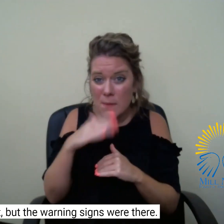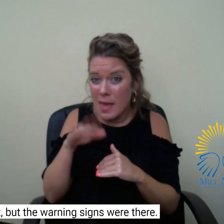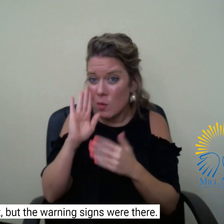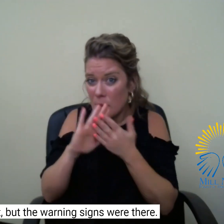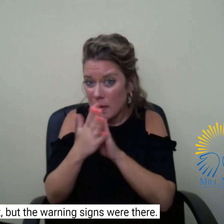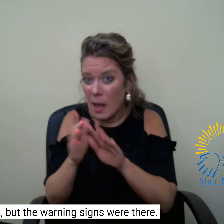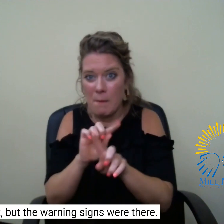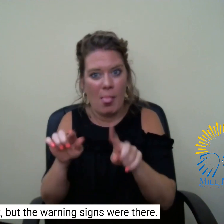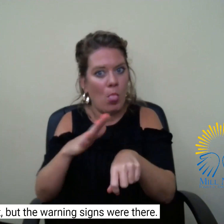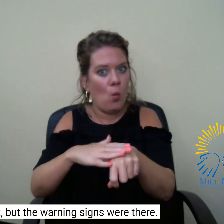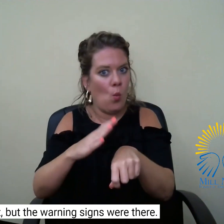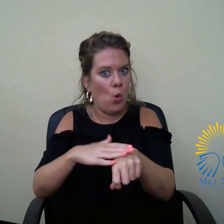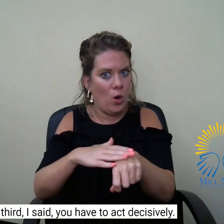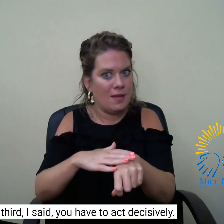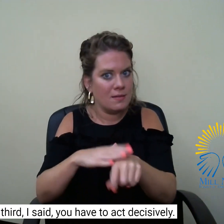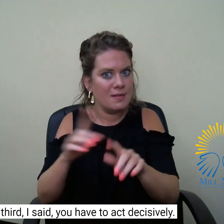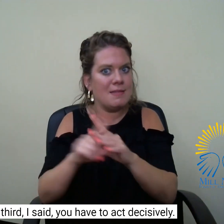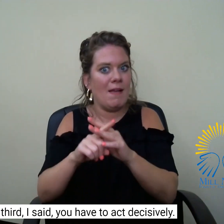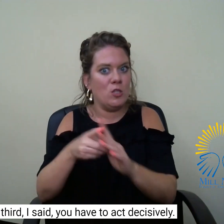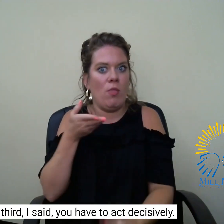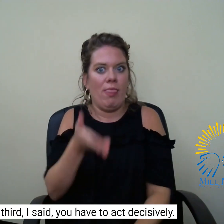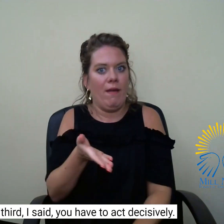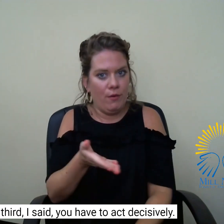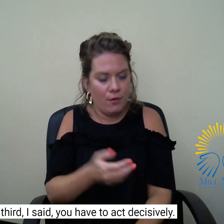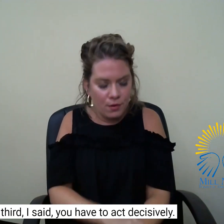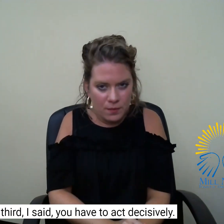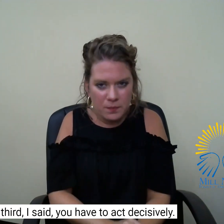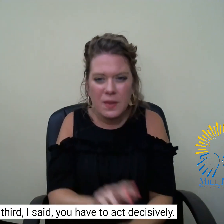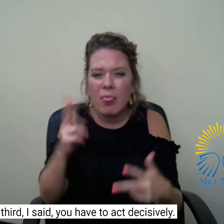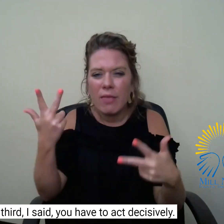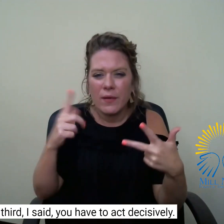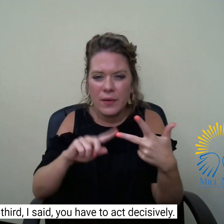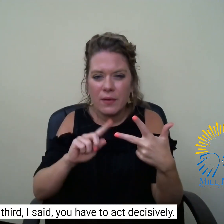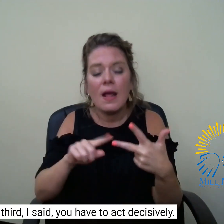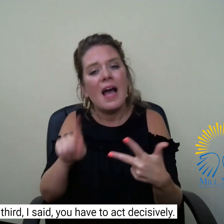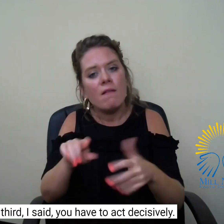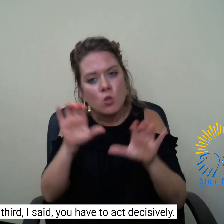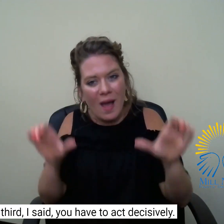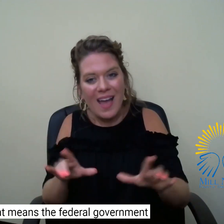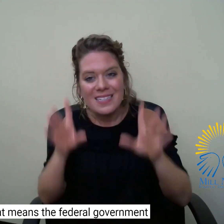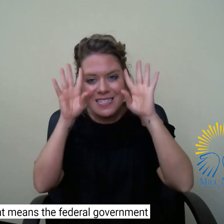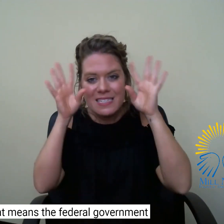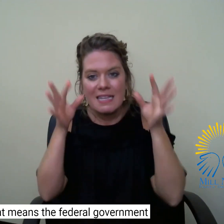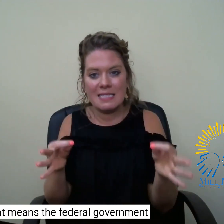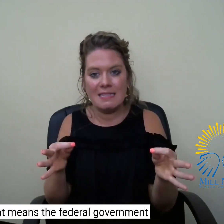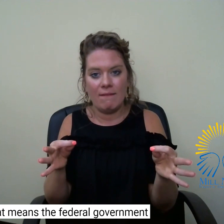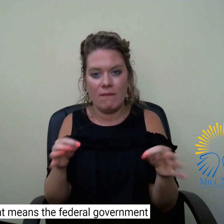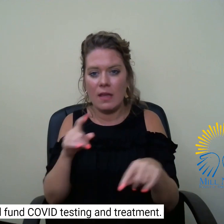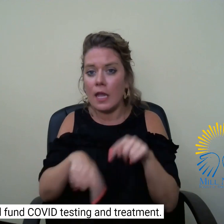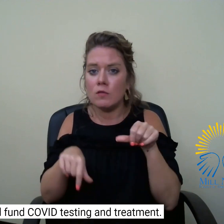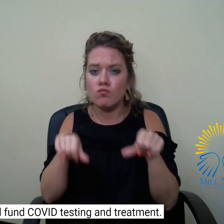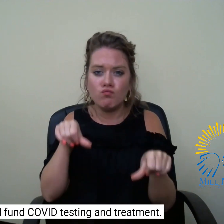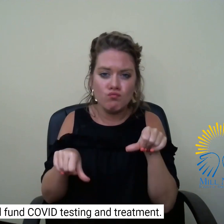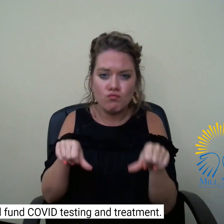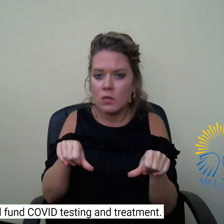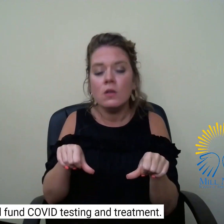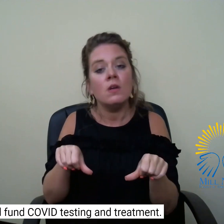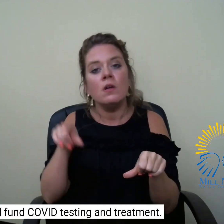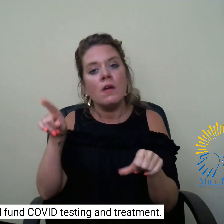signs were there. And then third, I said, you have to act decisively. That means the federal government should fund COVID testing